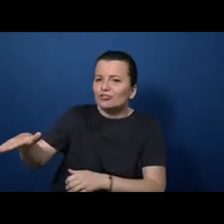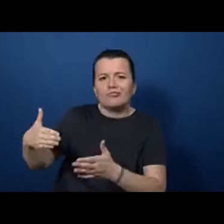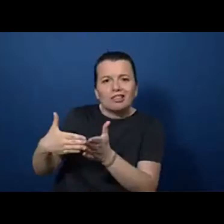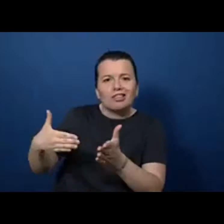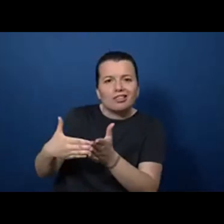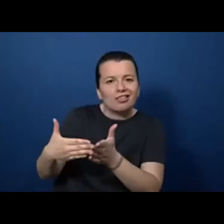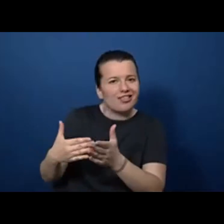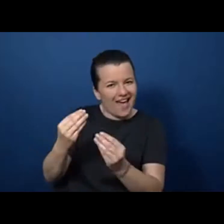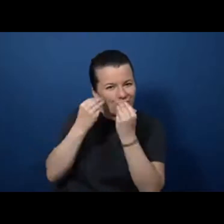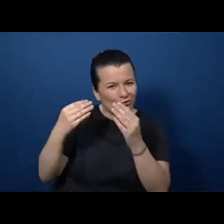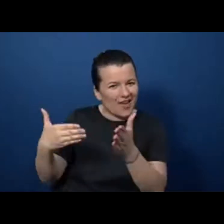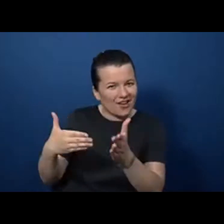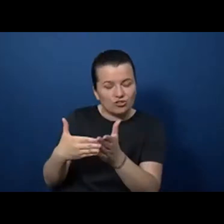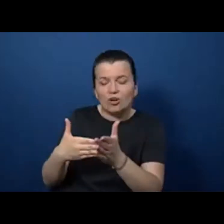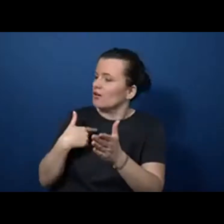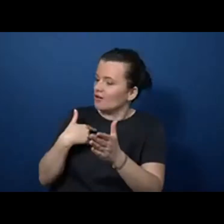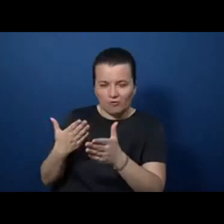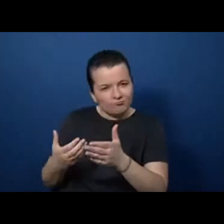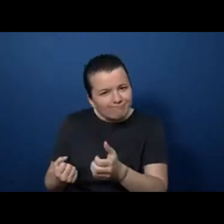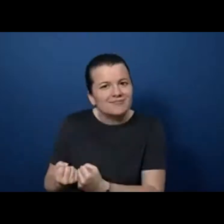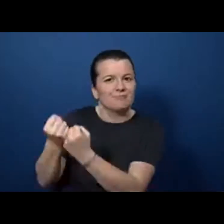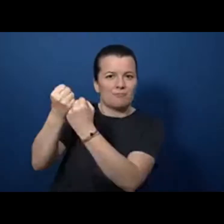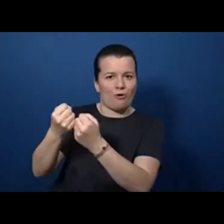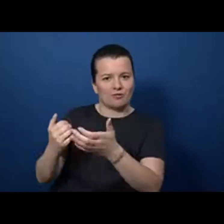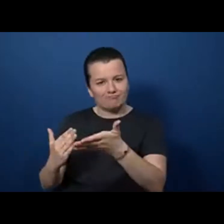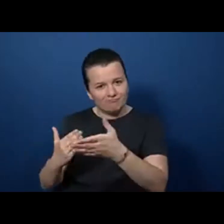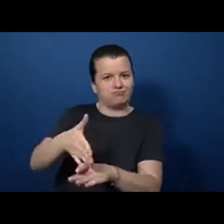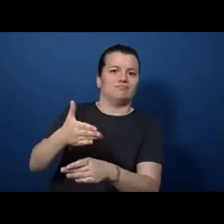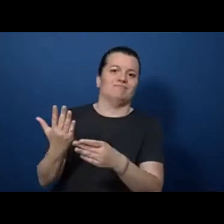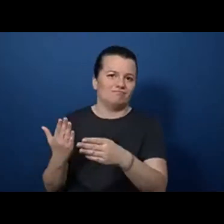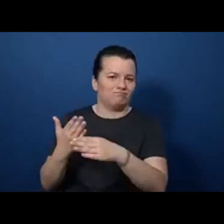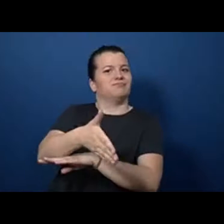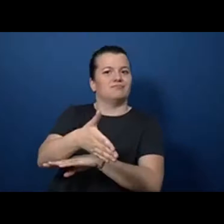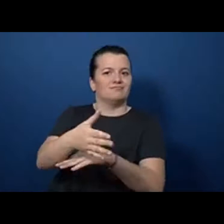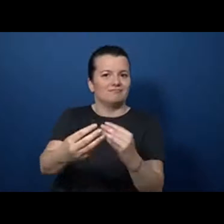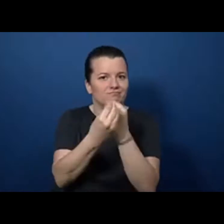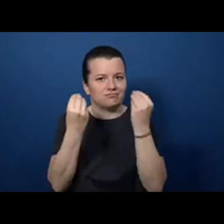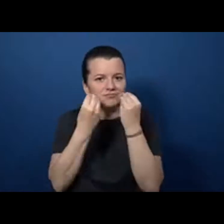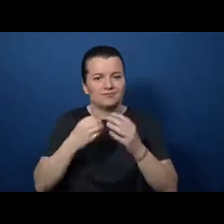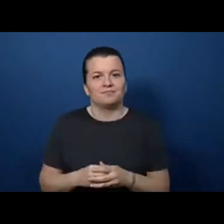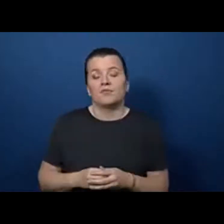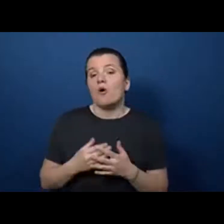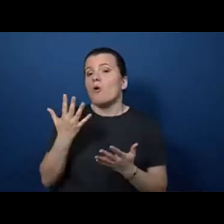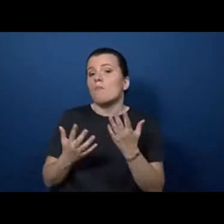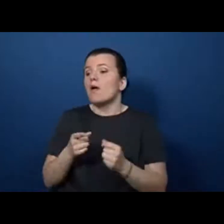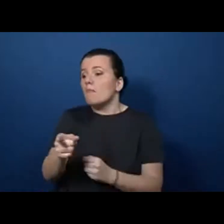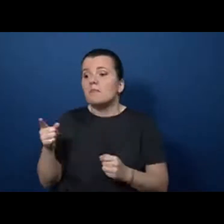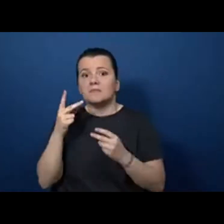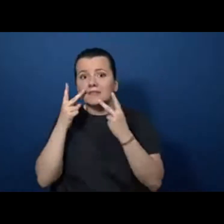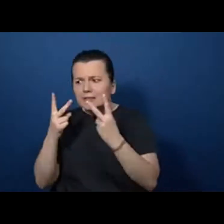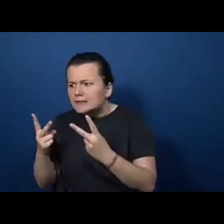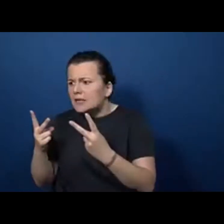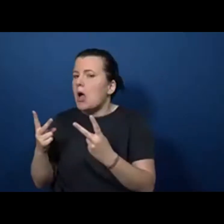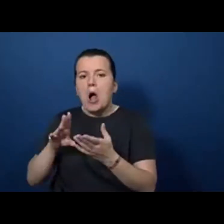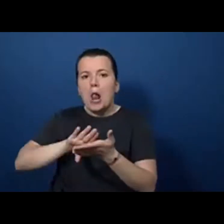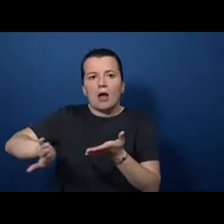to children with disabilities as they are overrepresented amongst those who are not in education. With that,